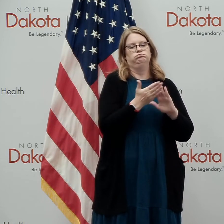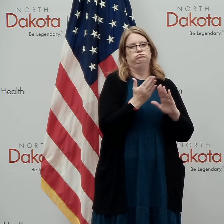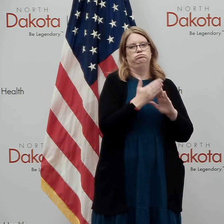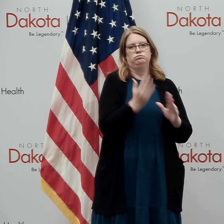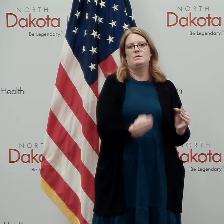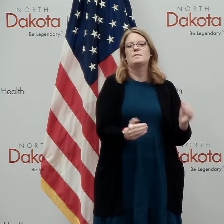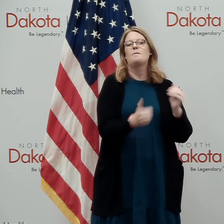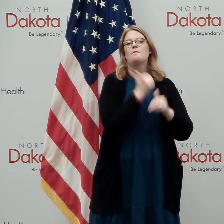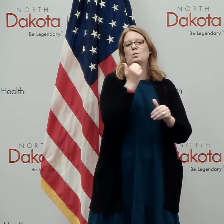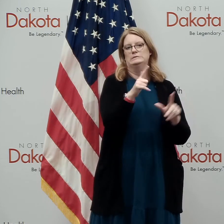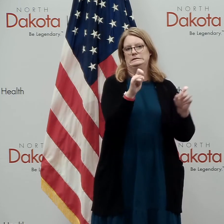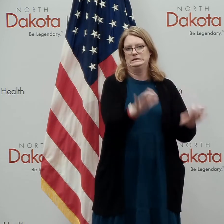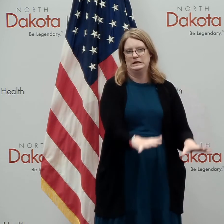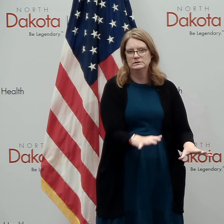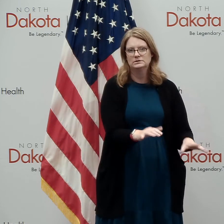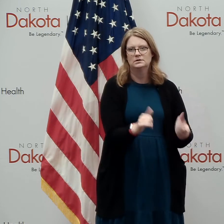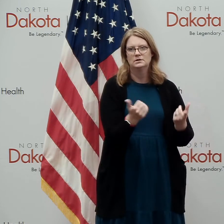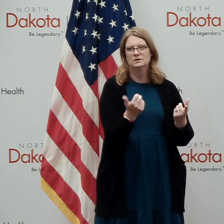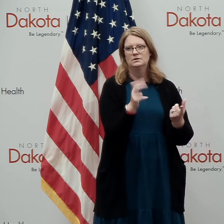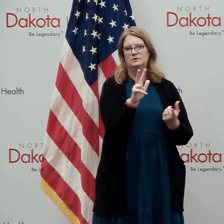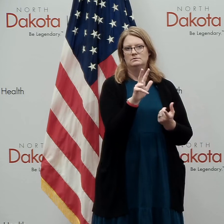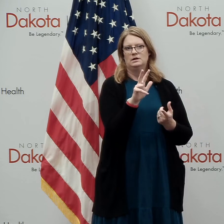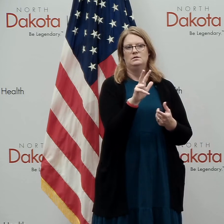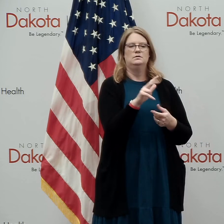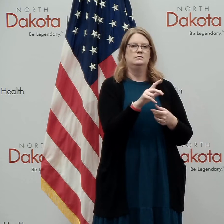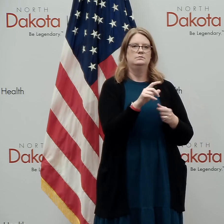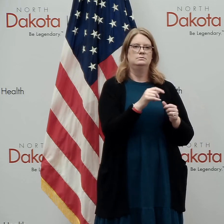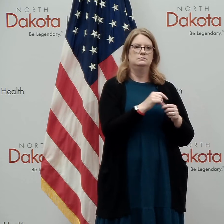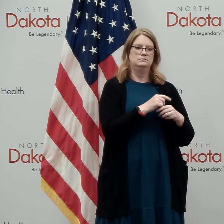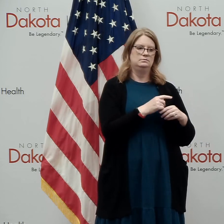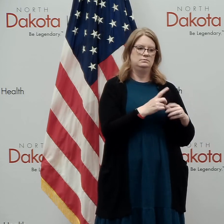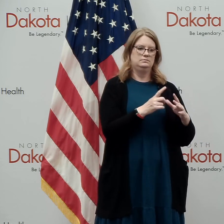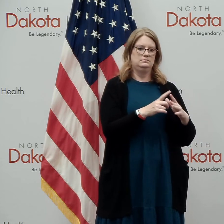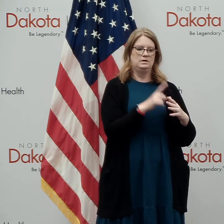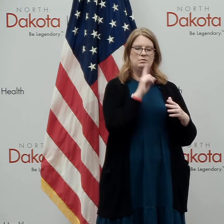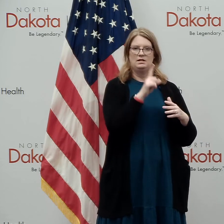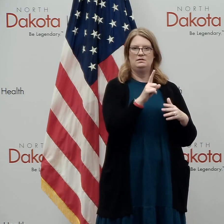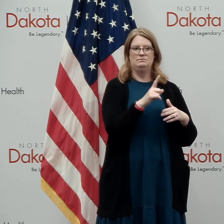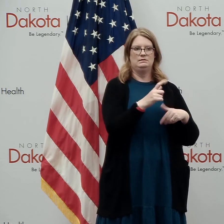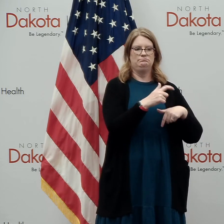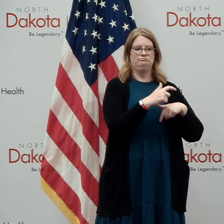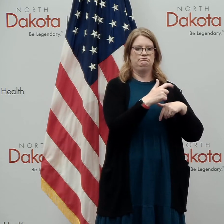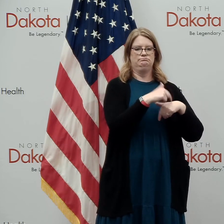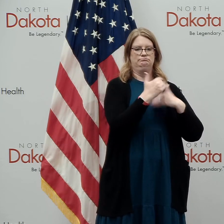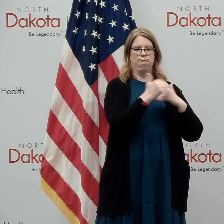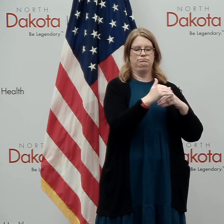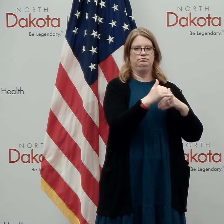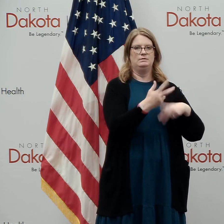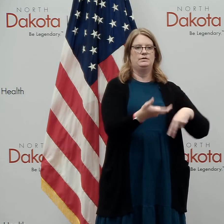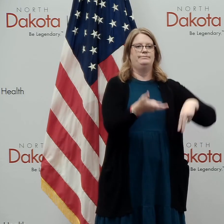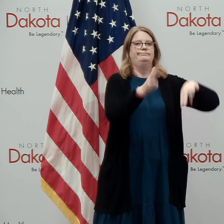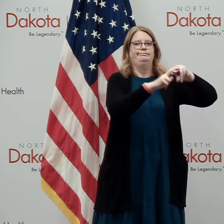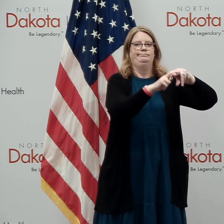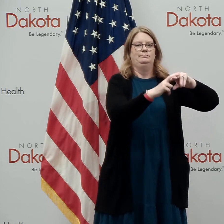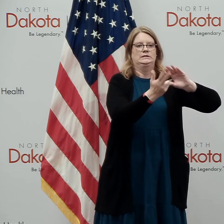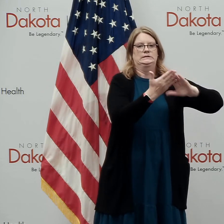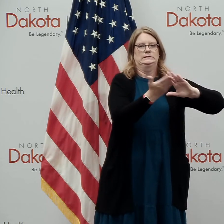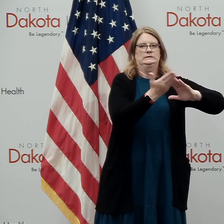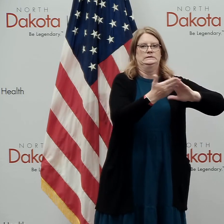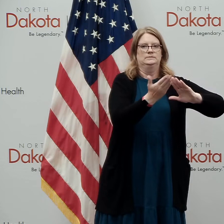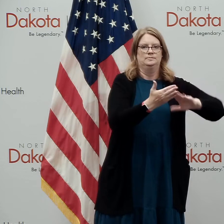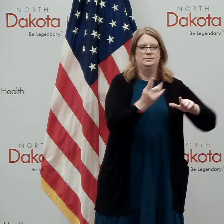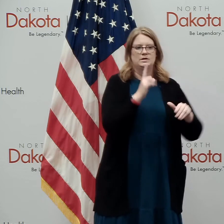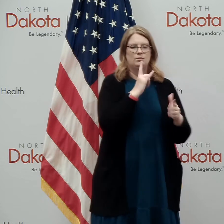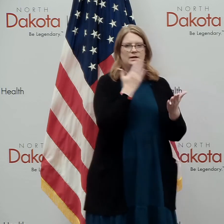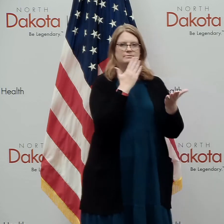have this like 30-fold increase in capacity here in a short amount of time, and doing it the quality they're doing. So again, kudos